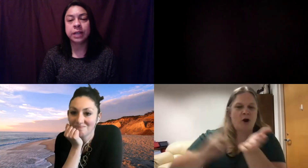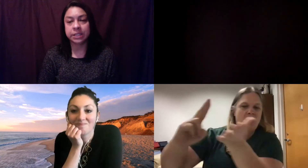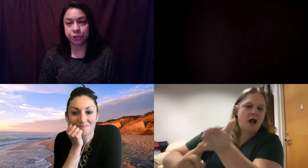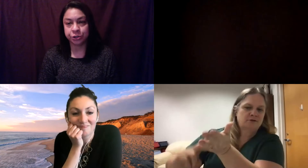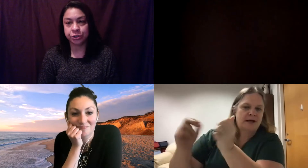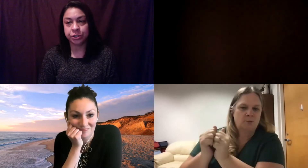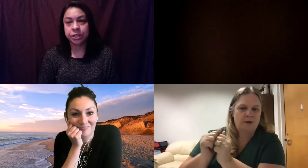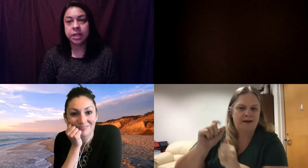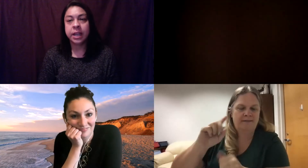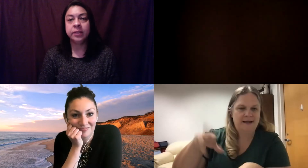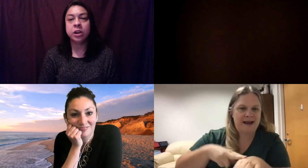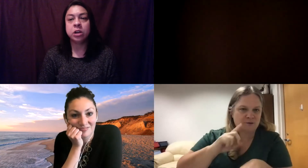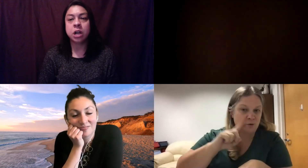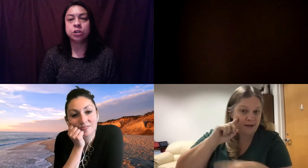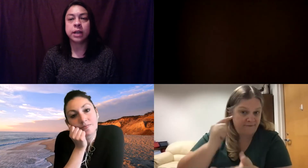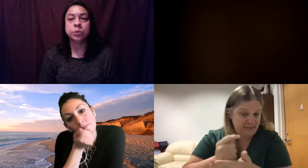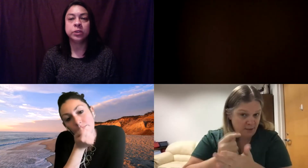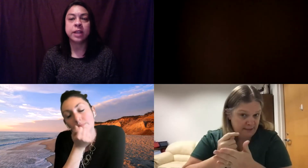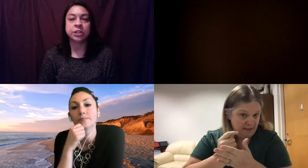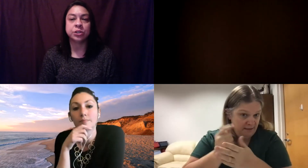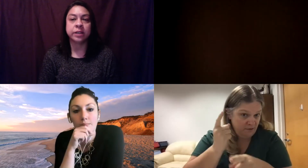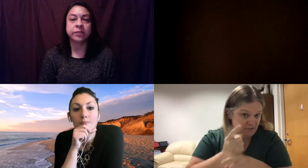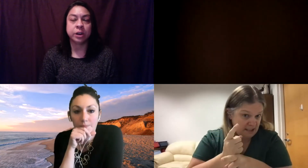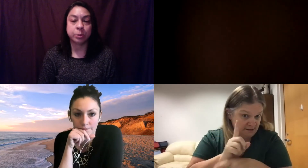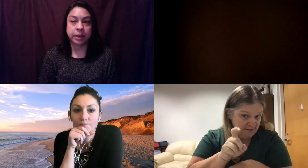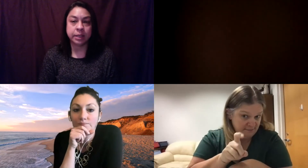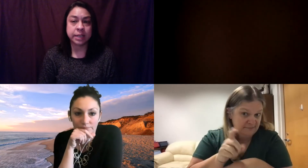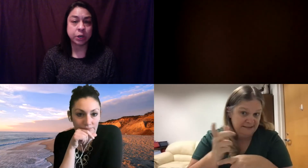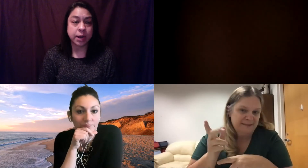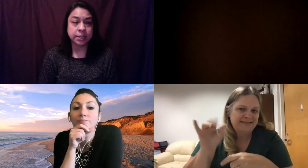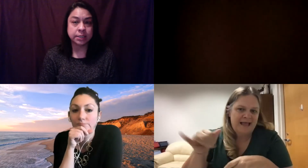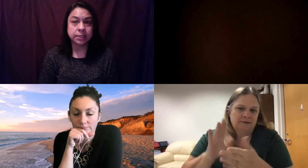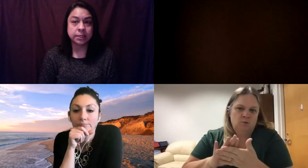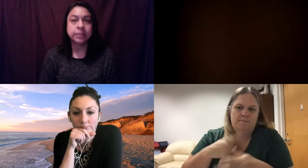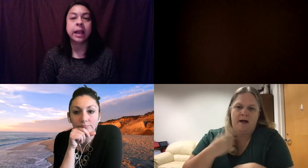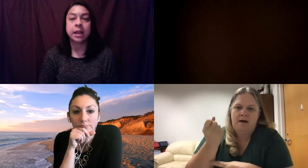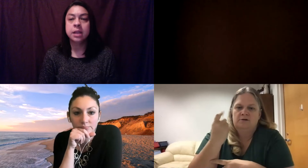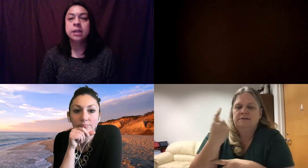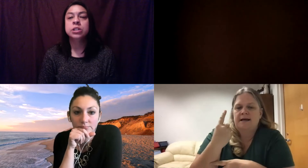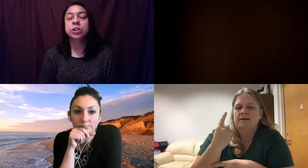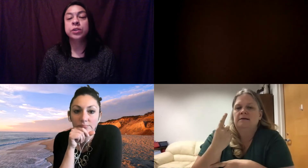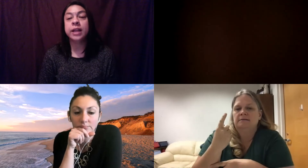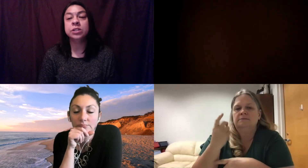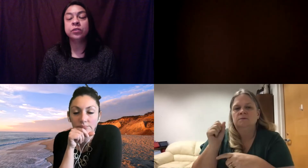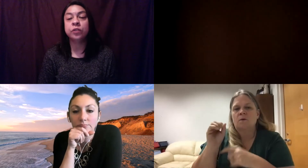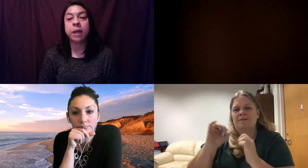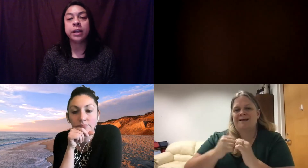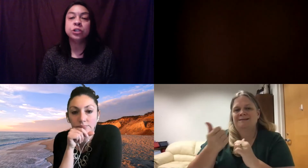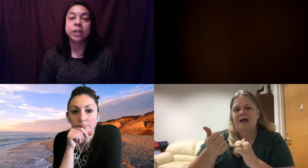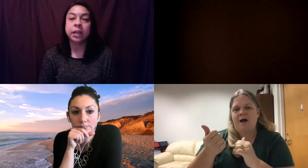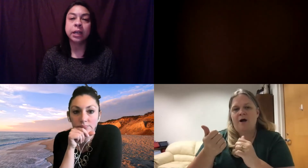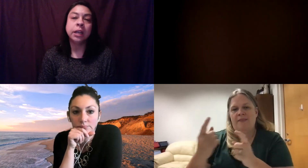different licensures, and they are contracted with National Deaf Therapy. Is that correct? Yeah. So that's, from